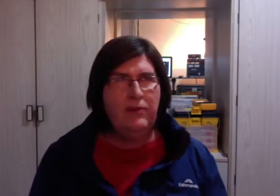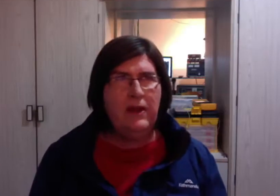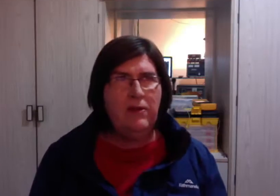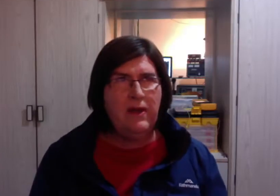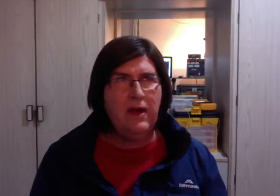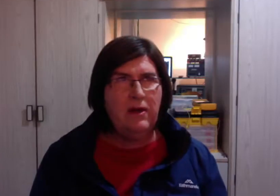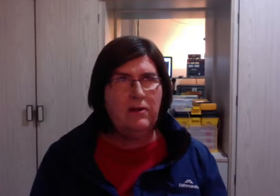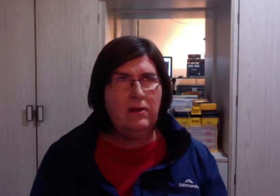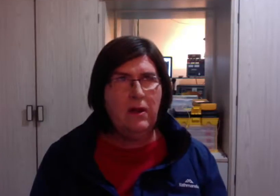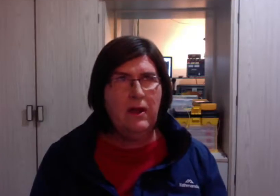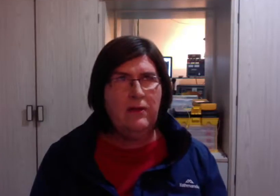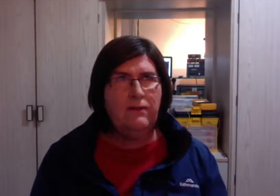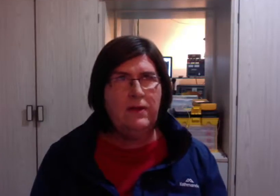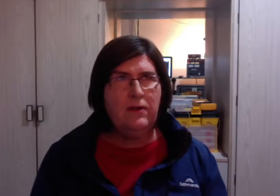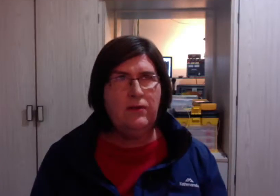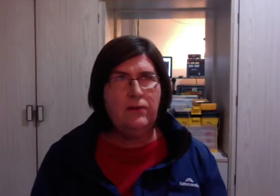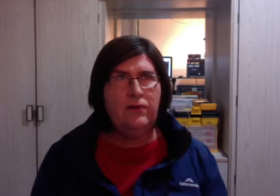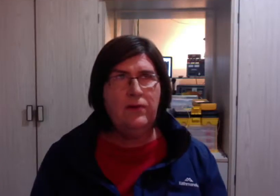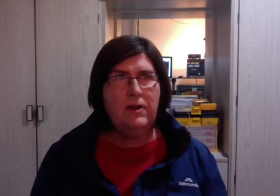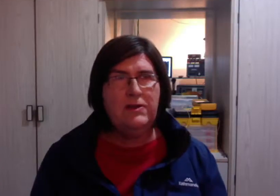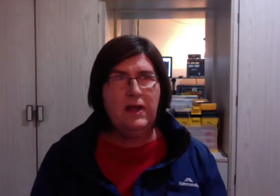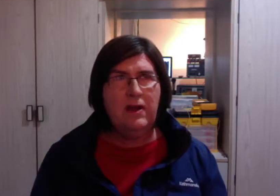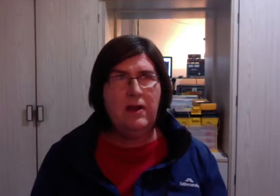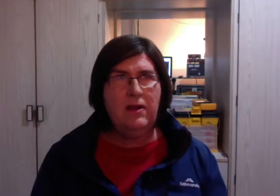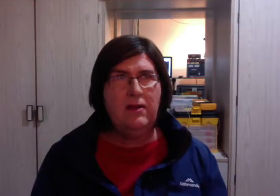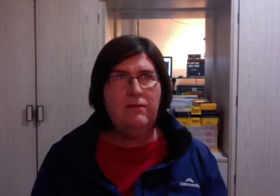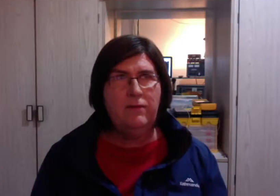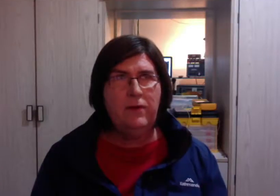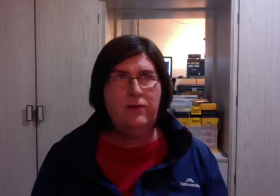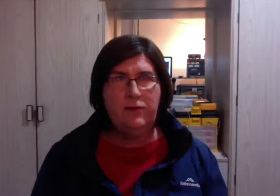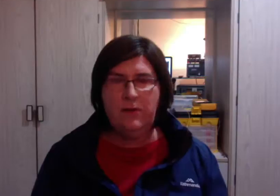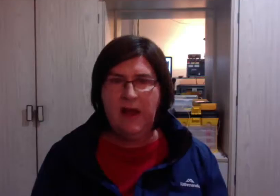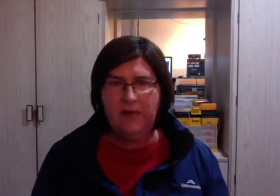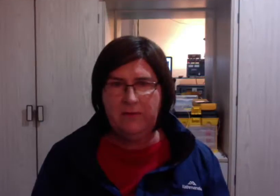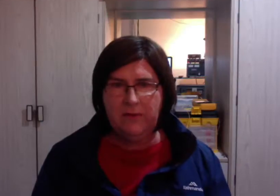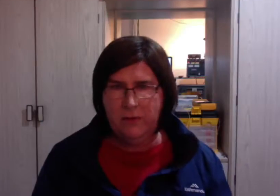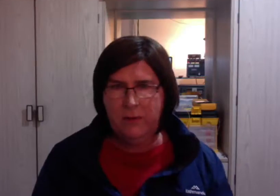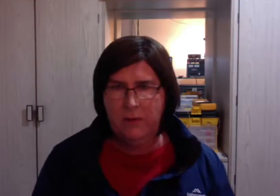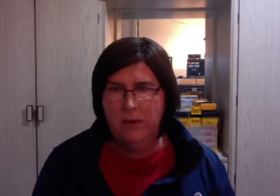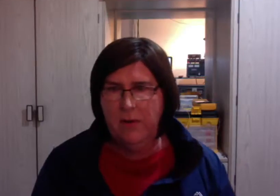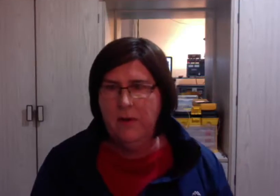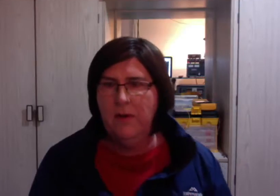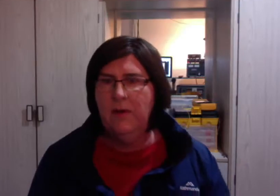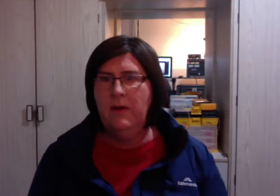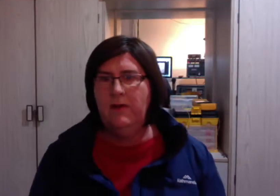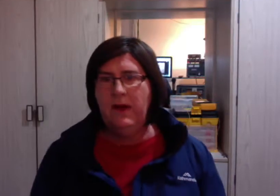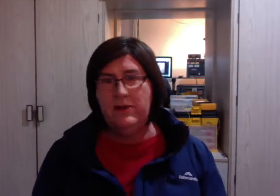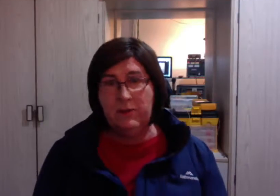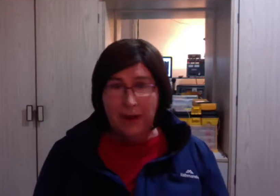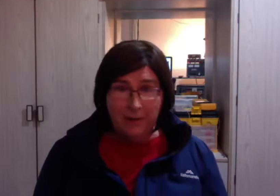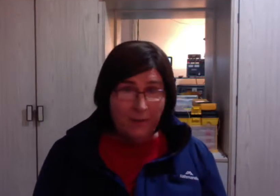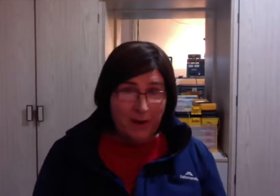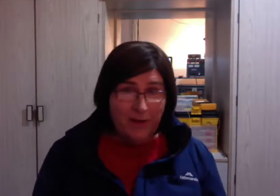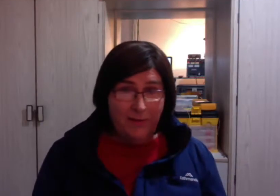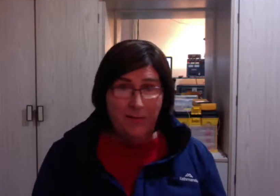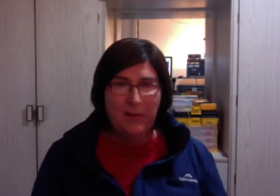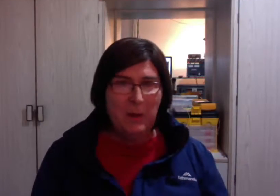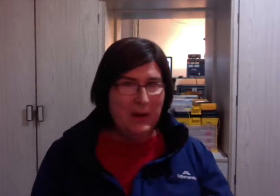10% of our clients' vehicles lose their antenna in the first 2 hours of the trip. I do carry spares, but I'm not going to